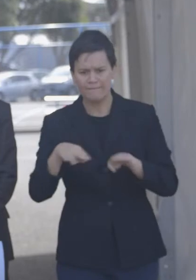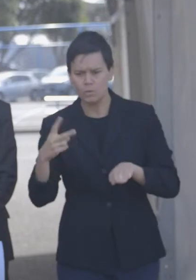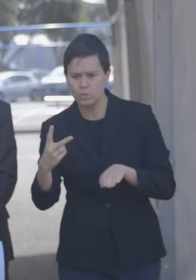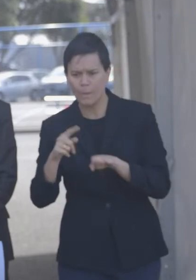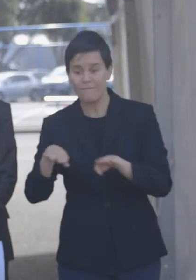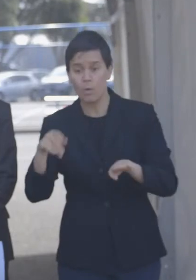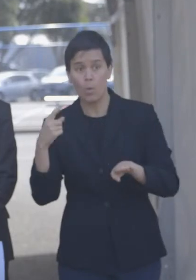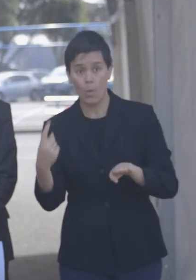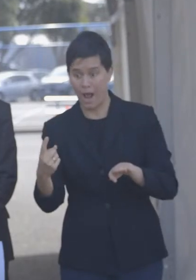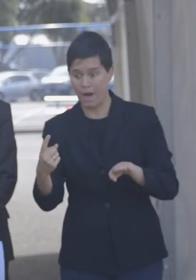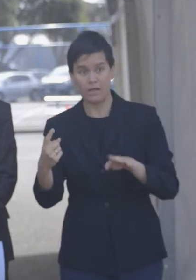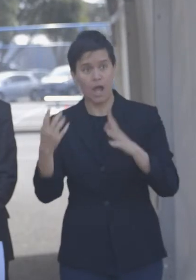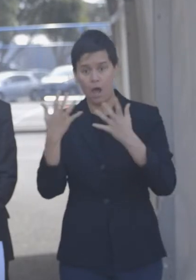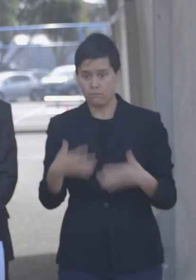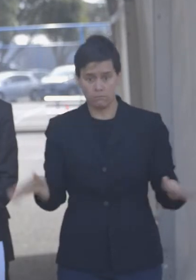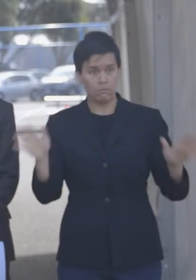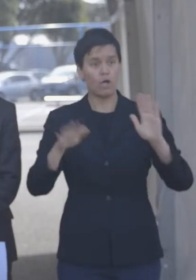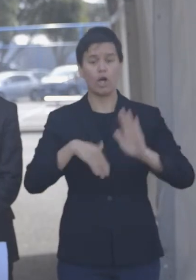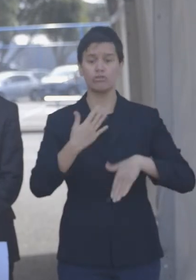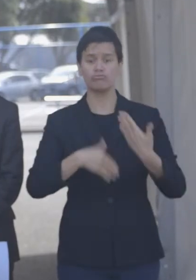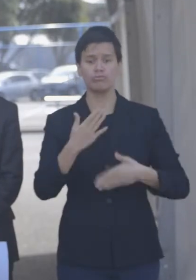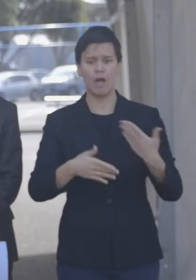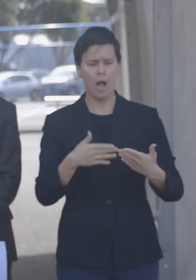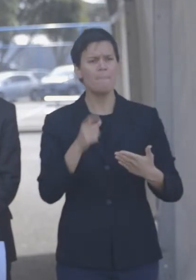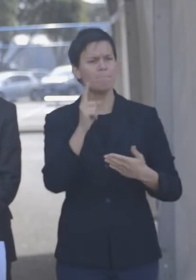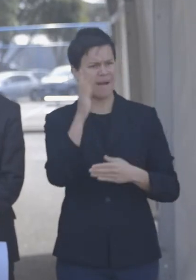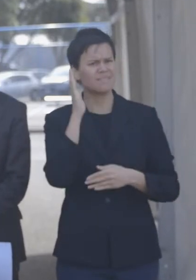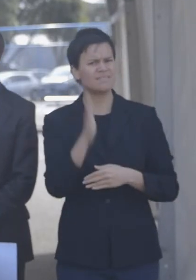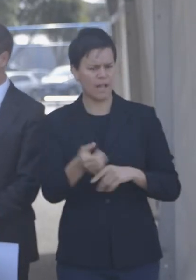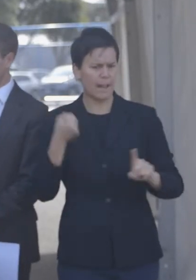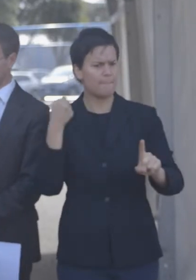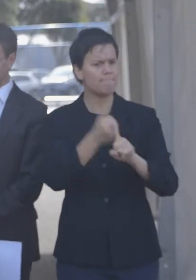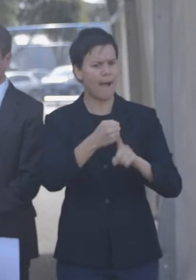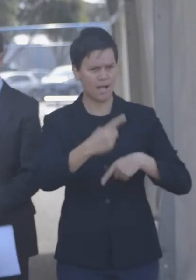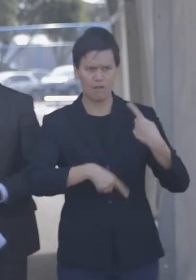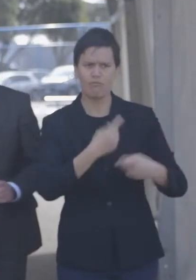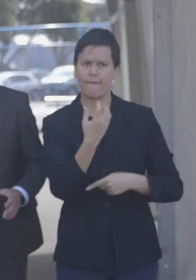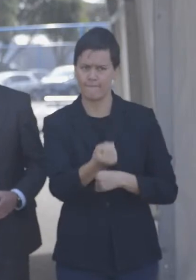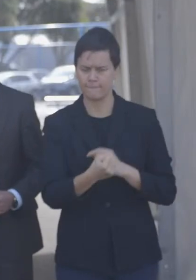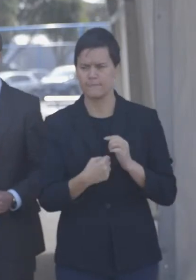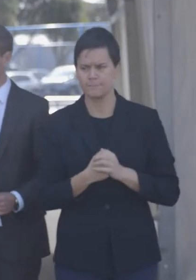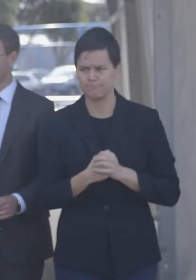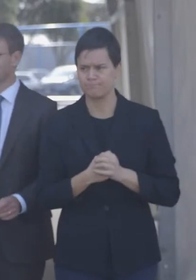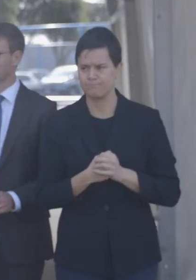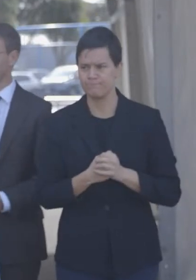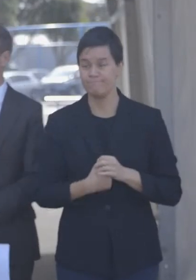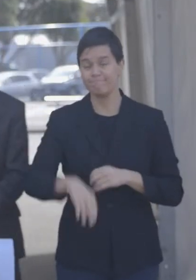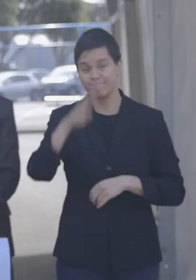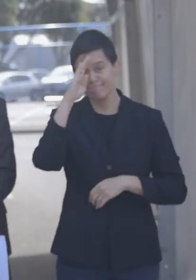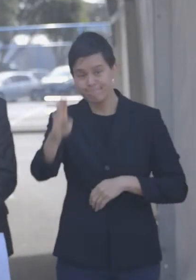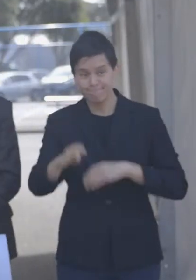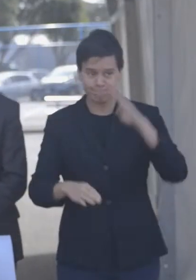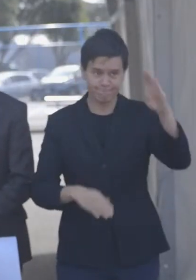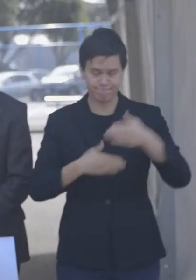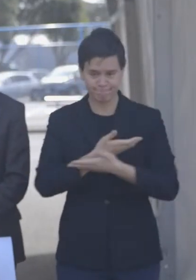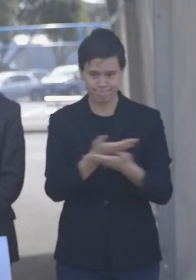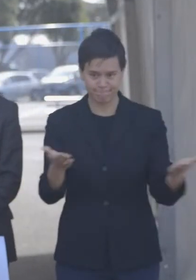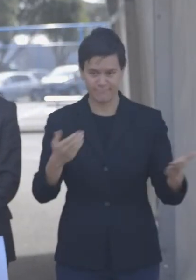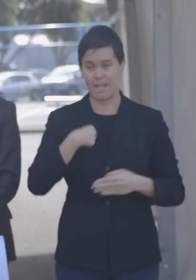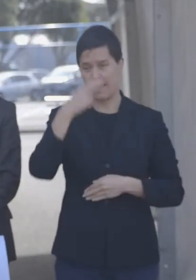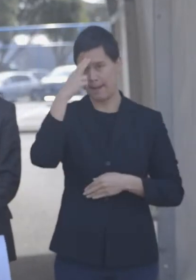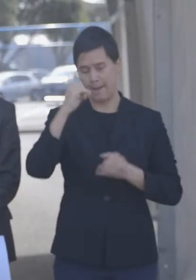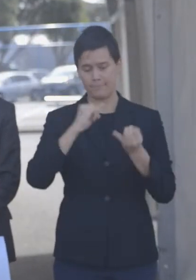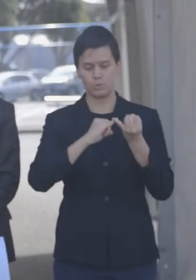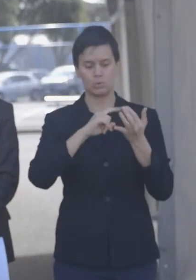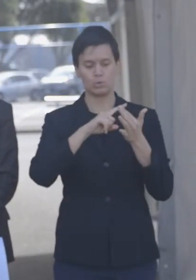of the lockdown and what we're dealing with now. So thank you. I'll hand over to Sean. Kia ora no tātou katoa. Sean Hanna's my name.